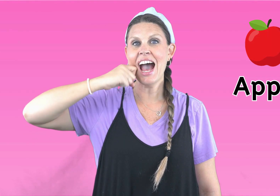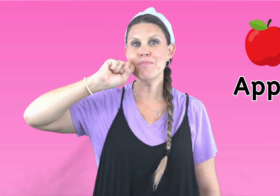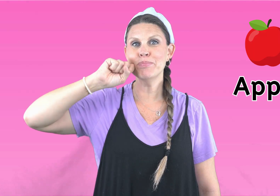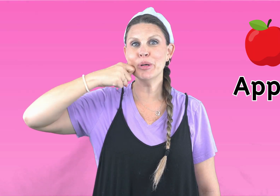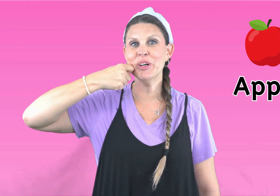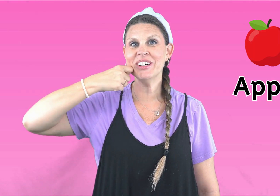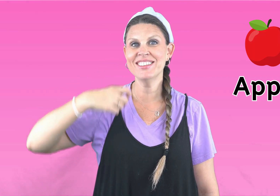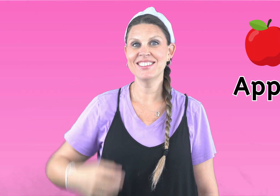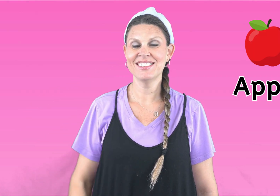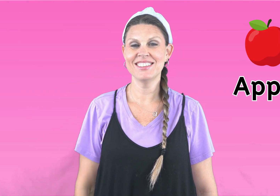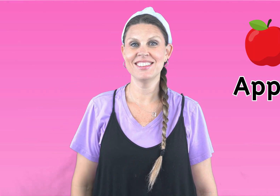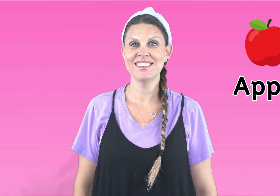apple,